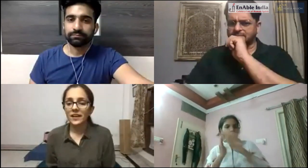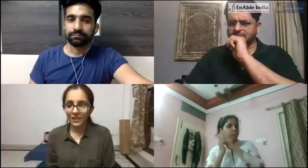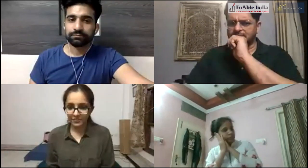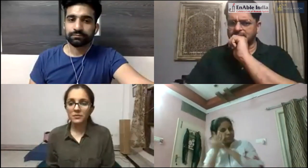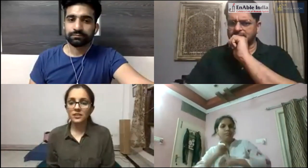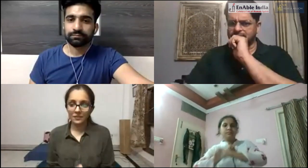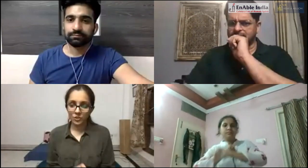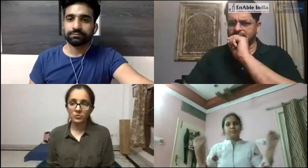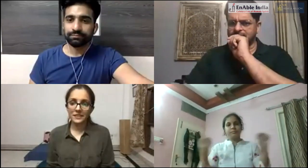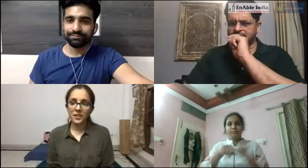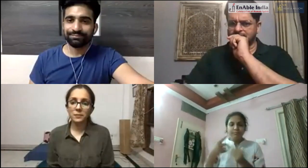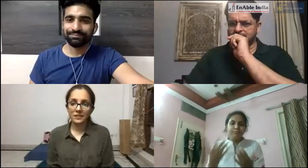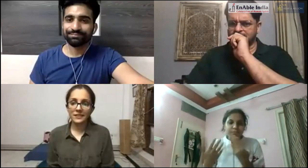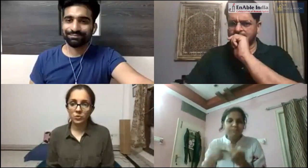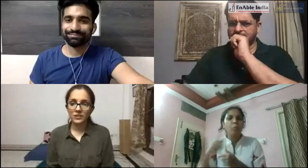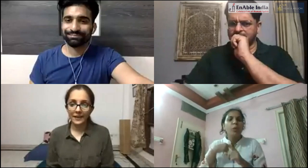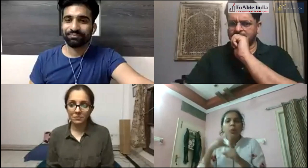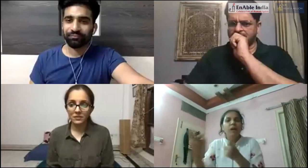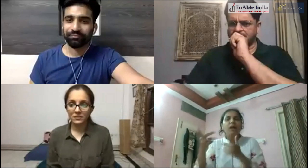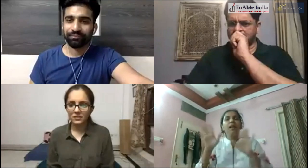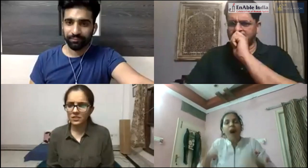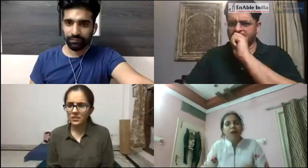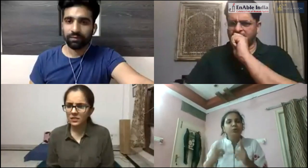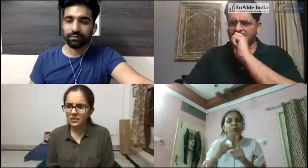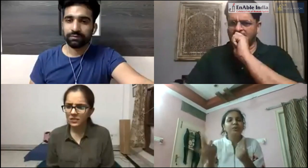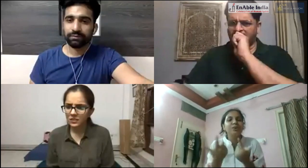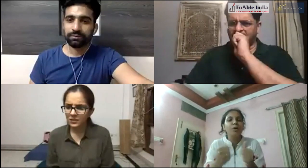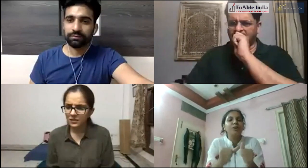Okay, yeah, waking up early would help.